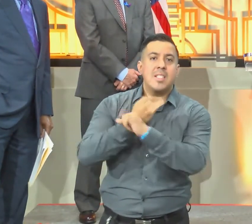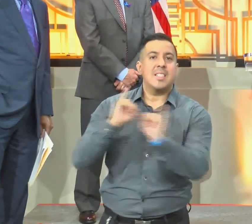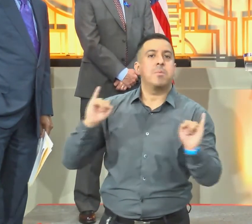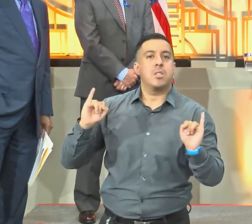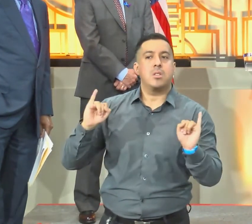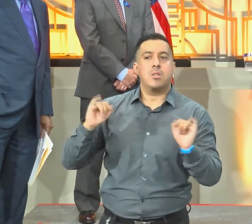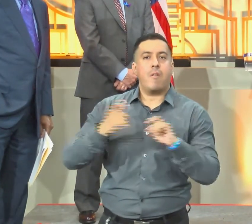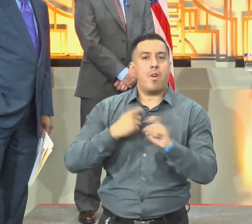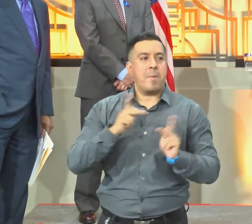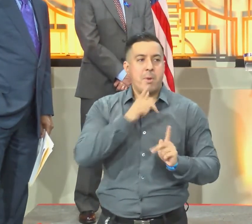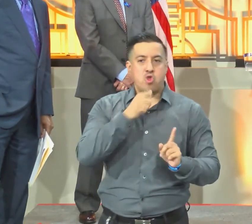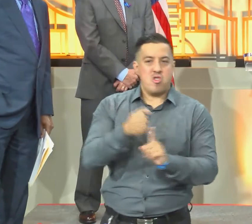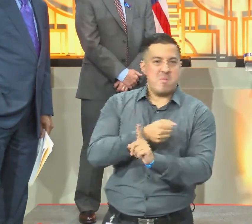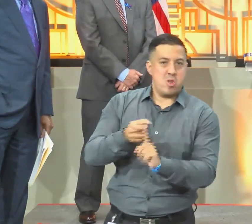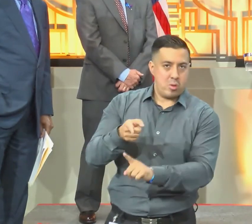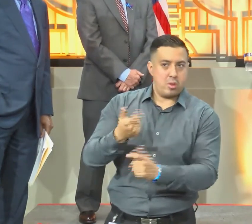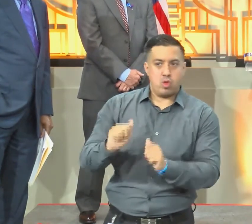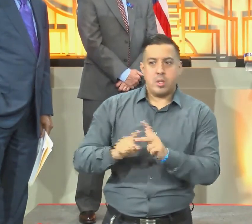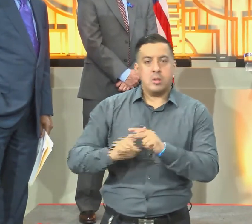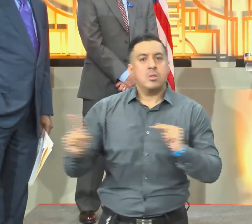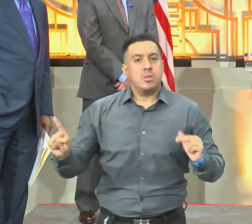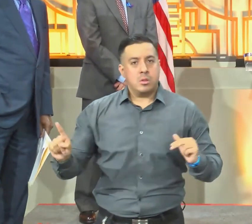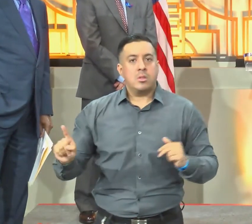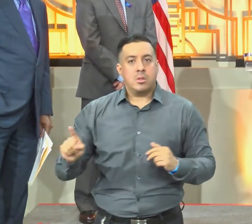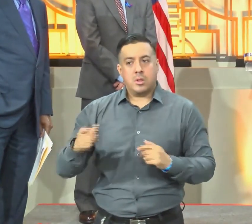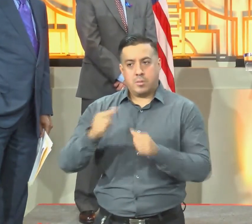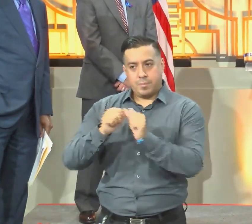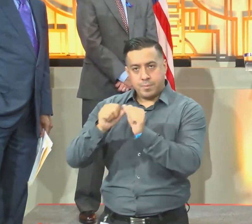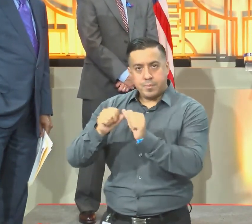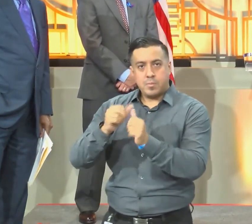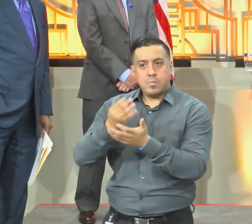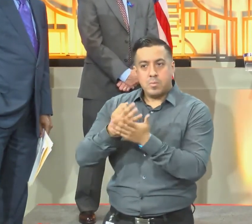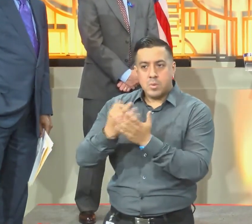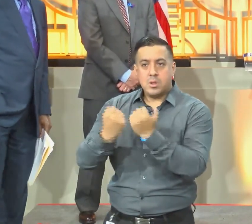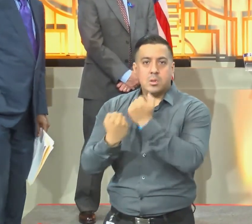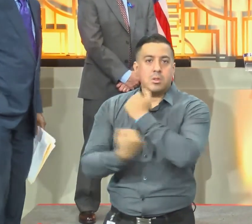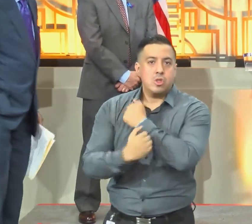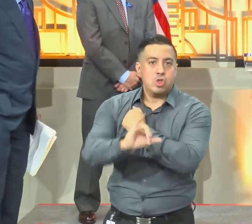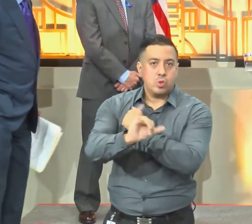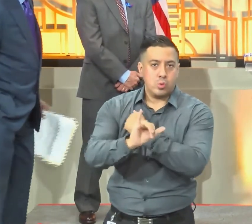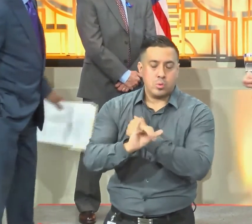their abusers and financially sustainable. Thank you so much.